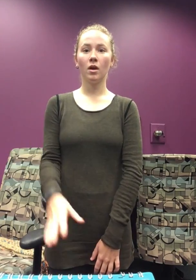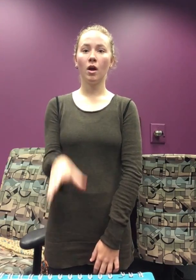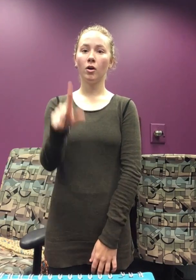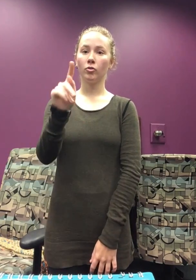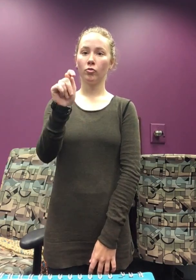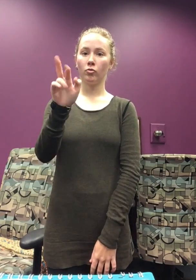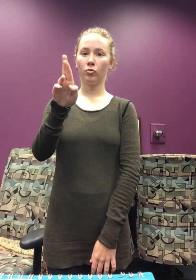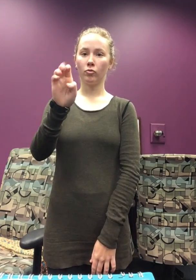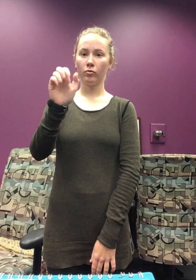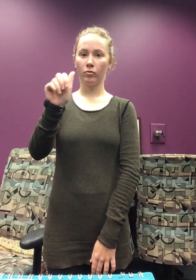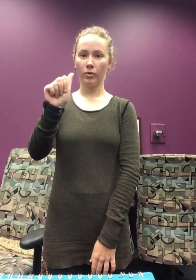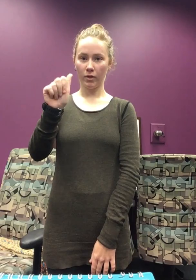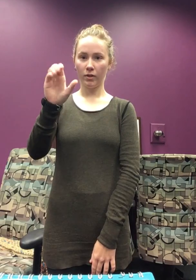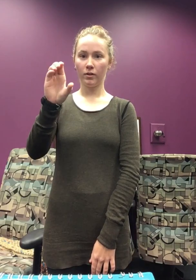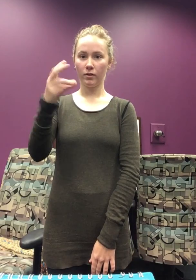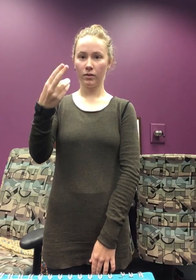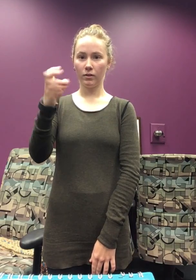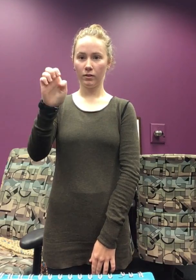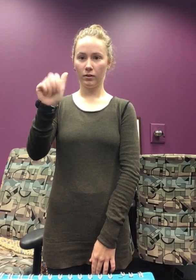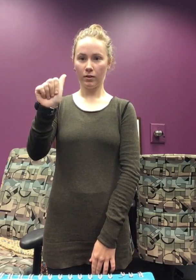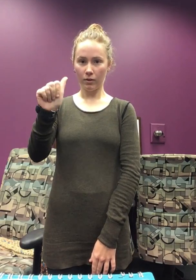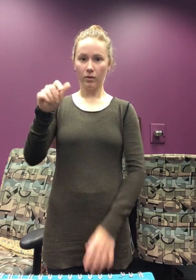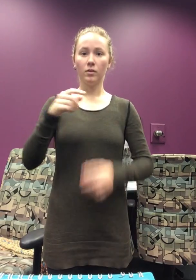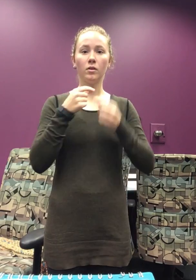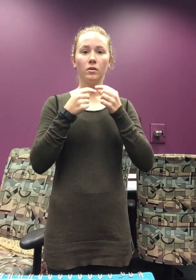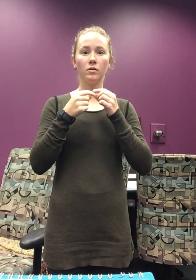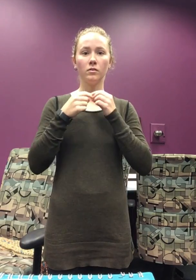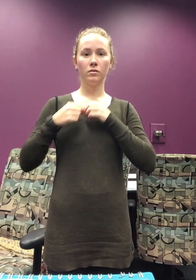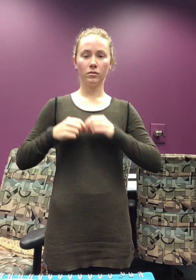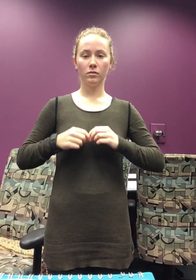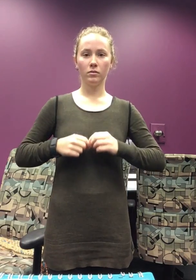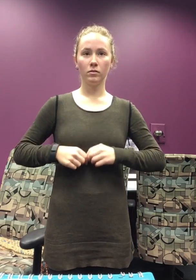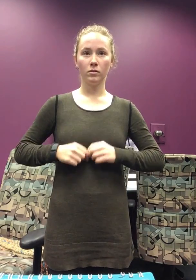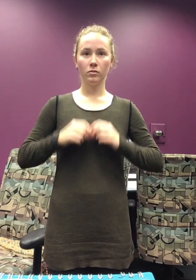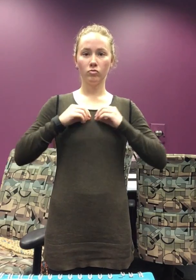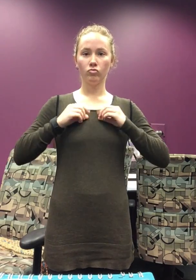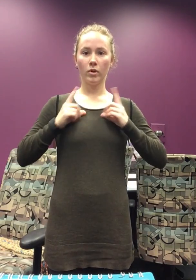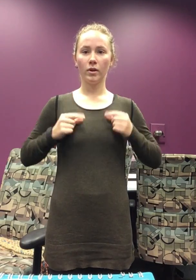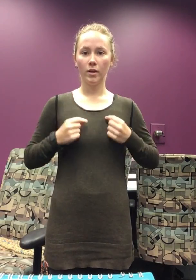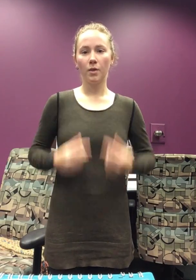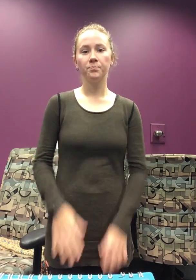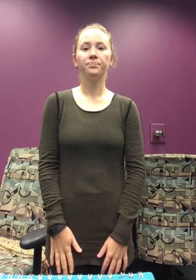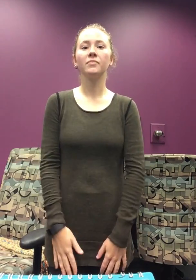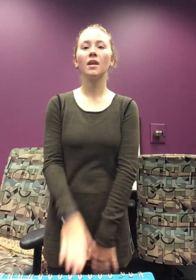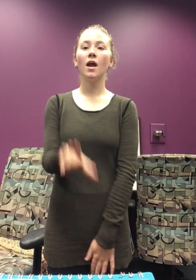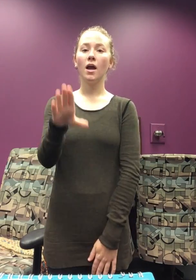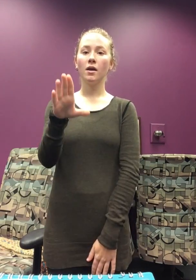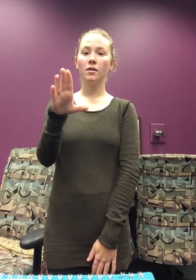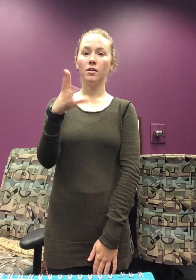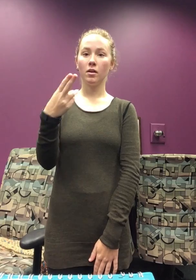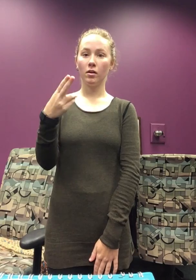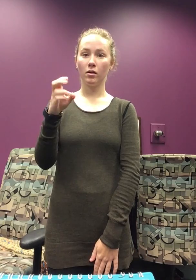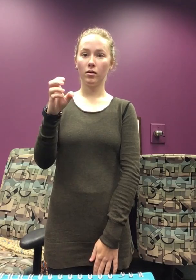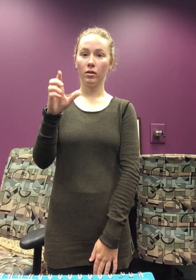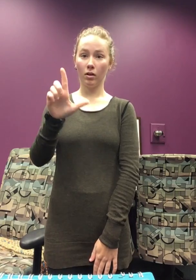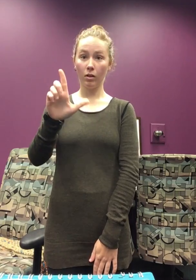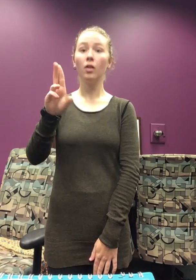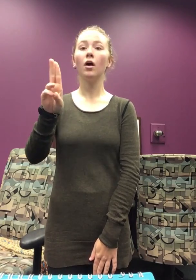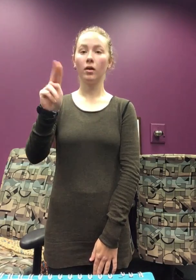heart. So the first thing we're going to do is, our first investigation is going to be where we measure our